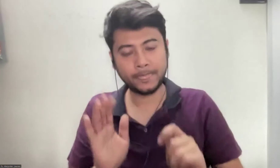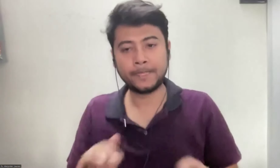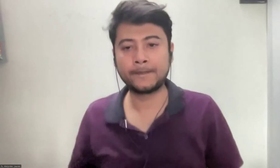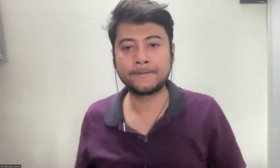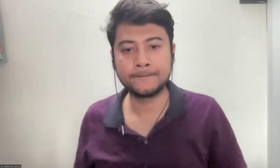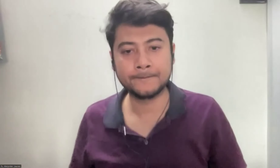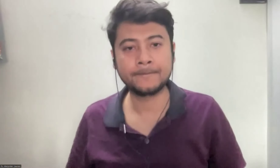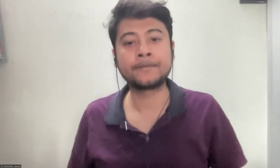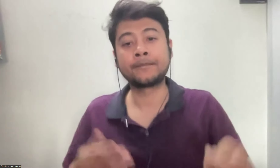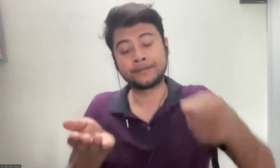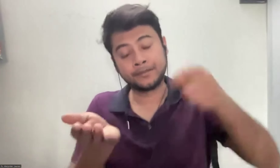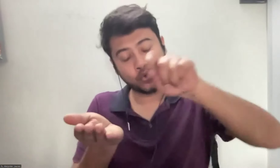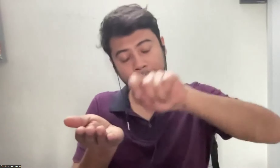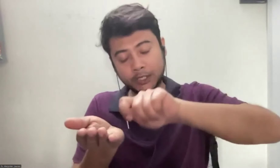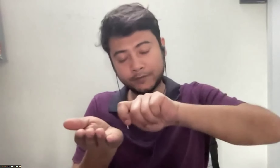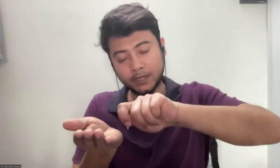And then you drink that water.